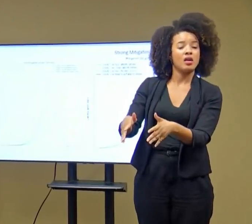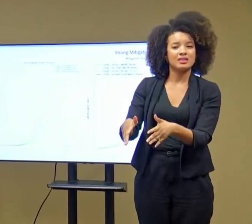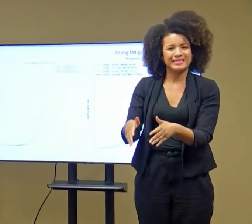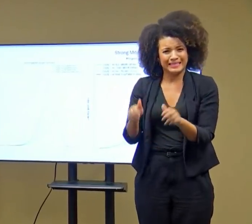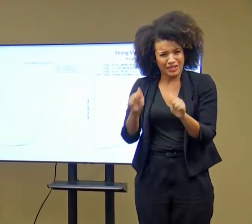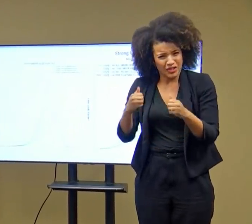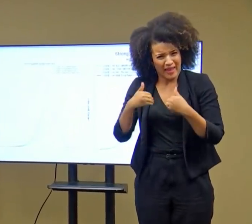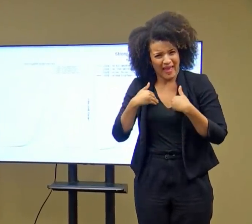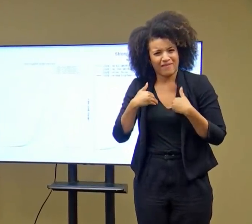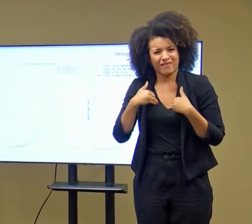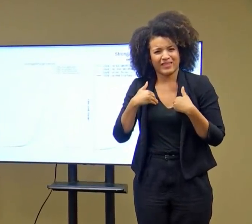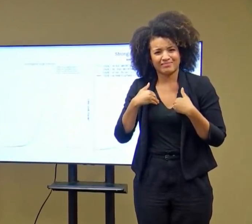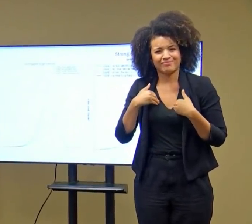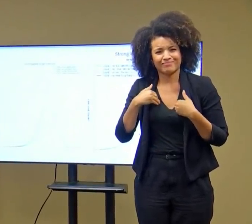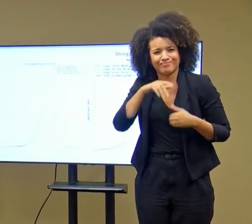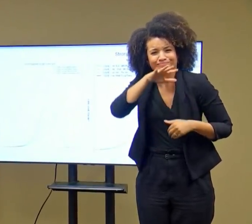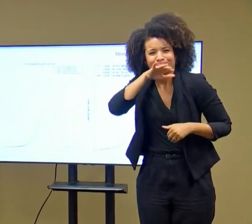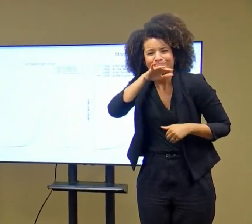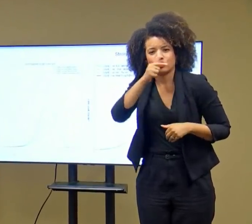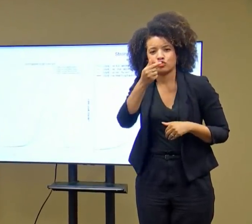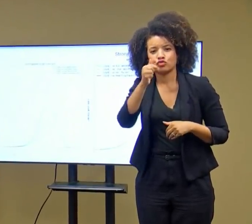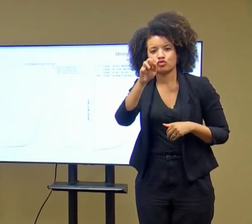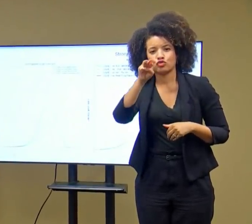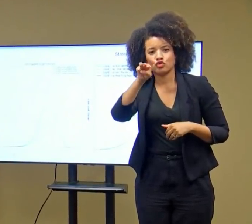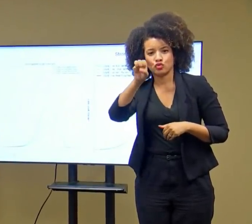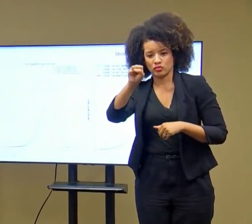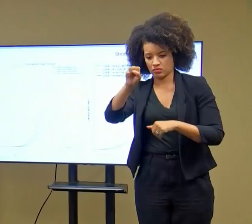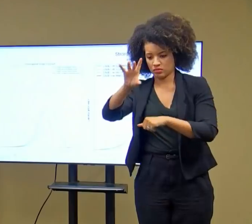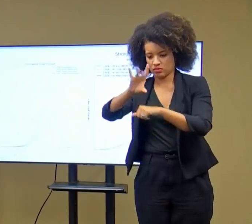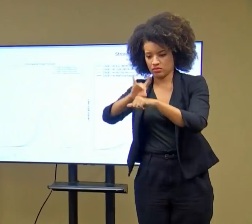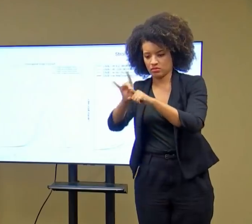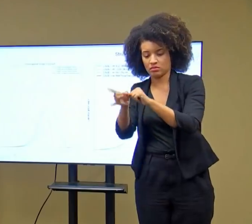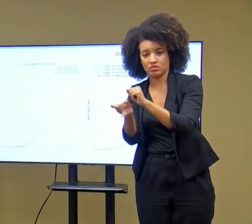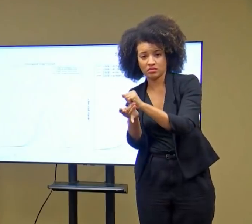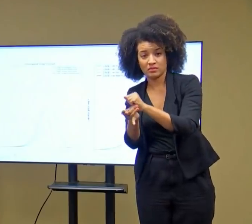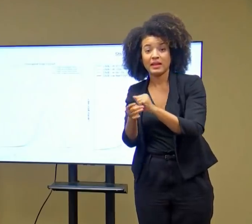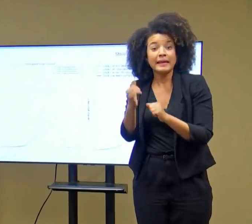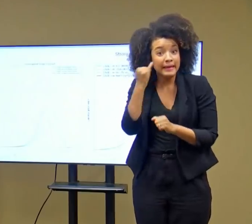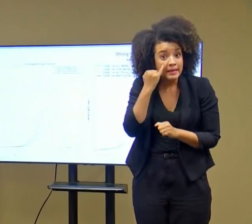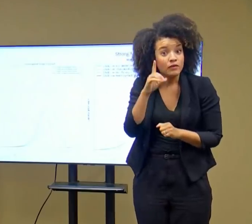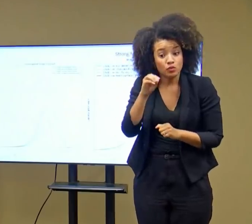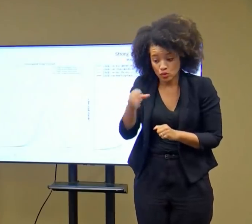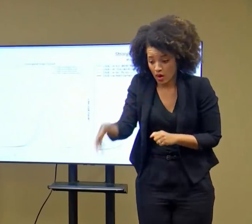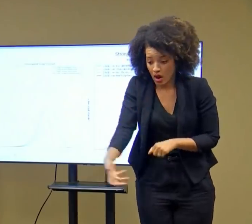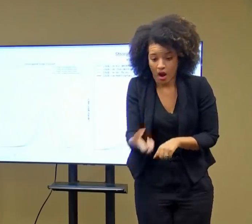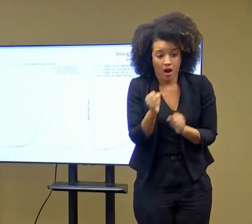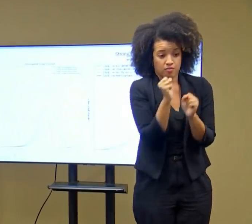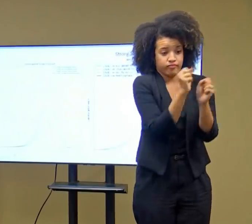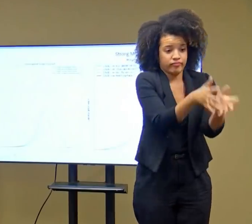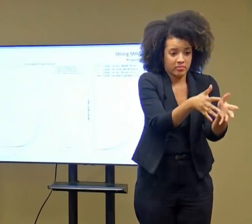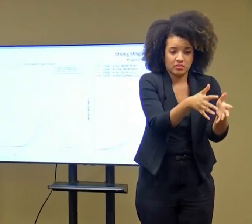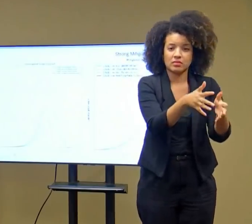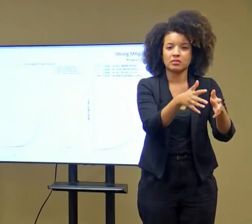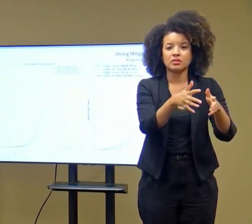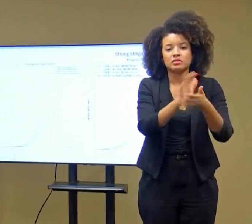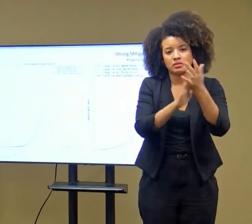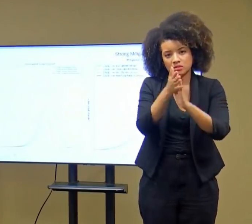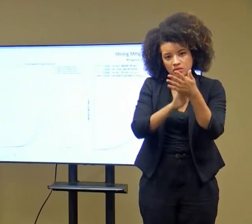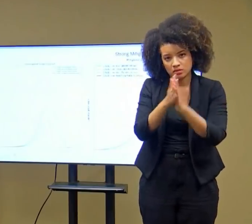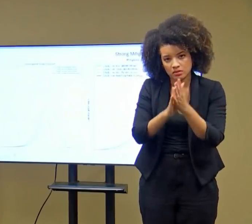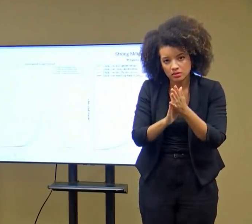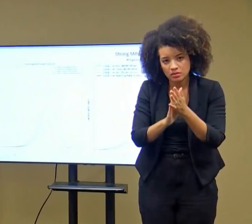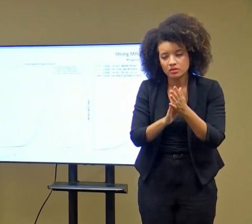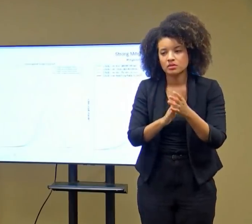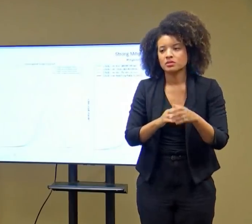it, and should, certainly if they do have any contact with it, wash their hands afterwards, thoroughly.